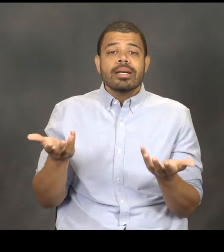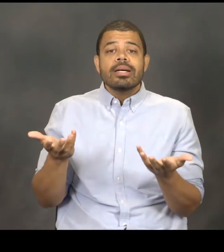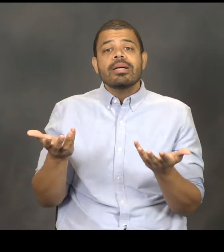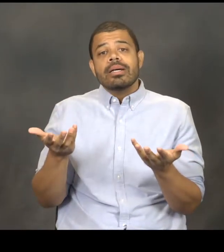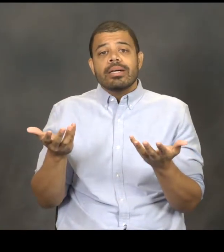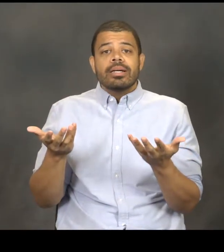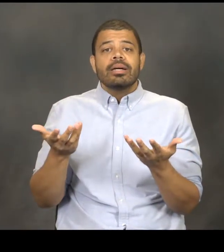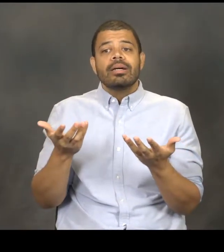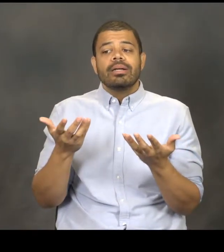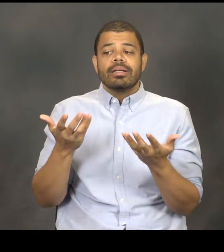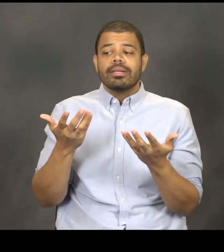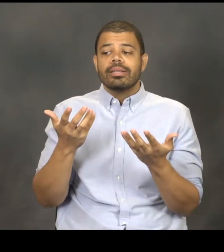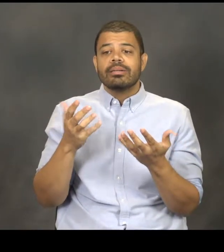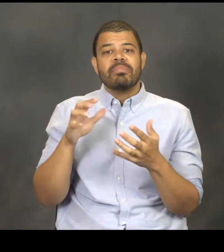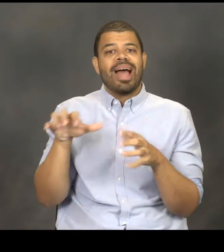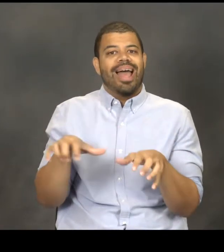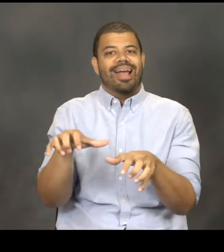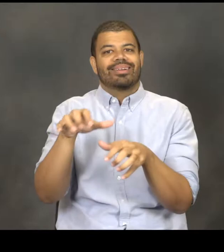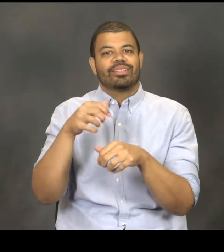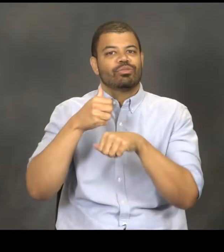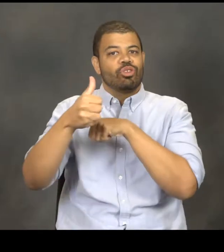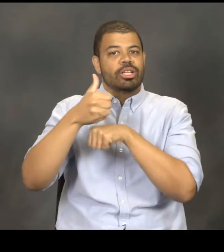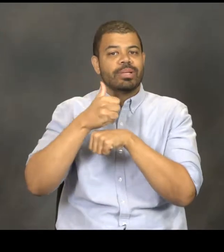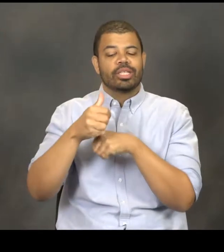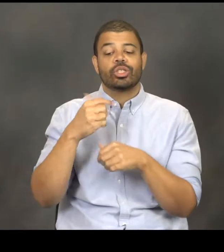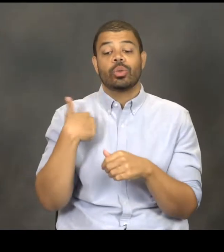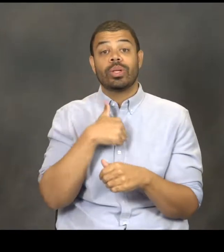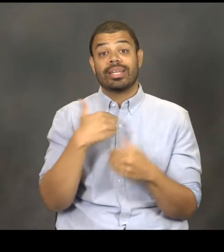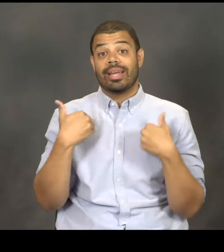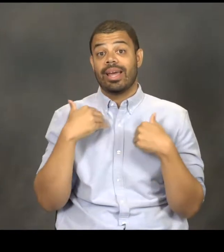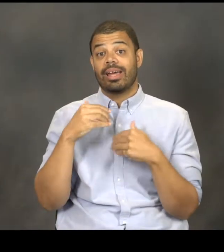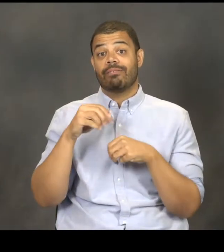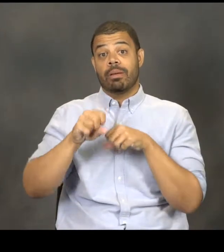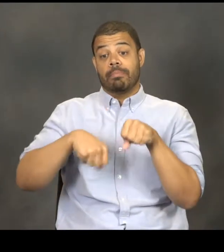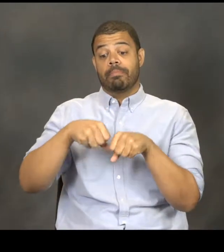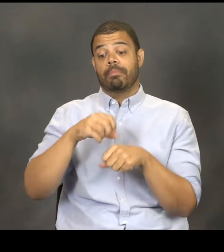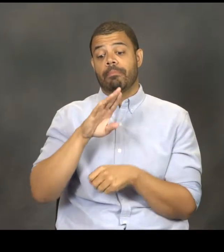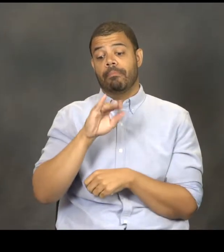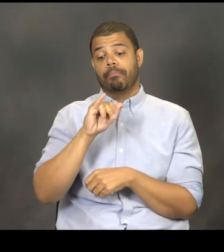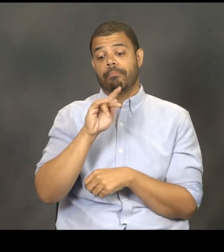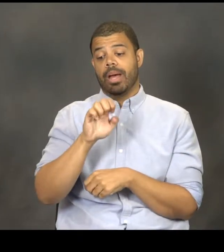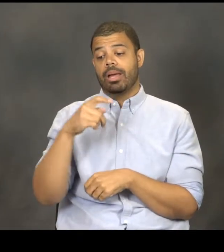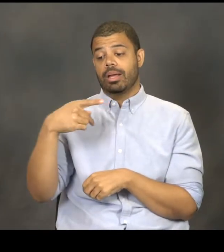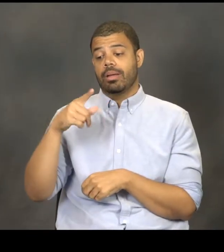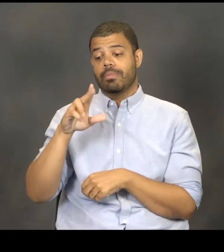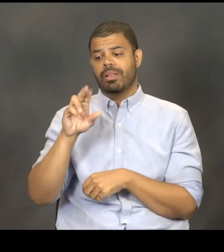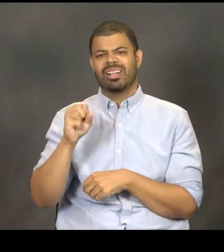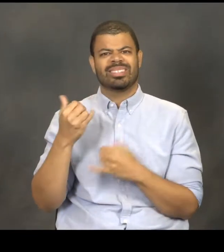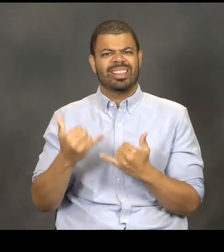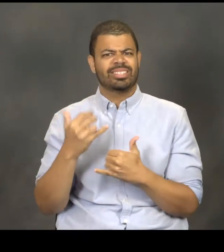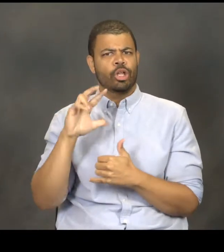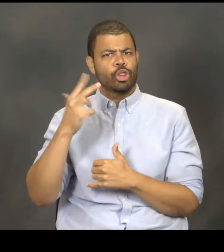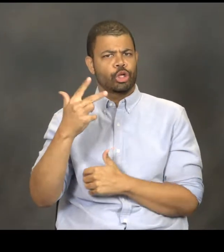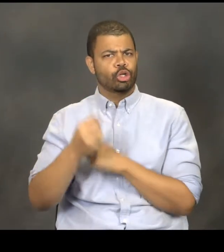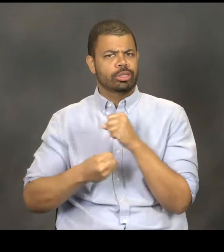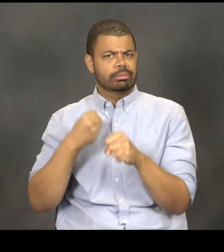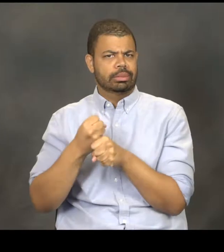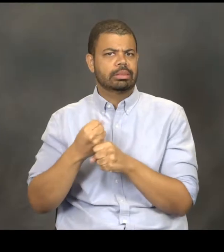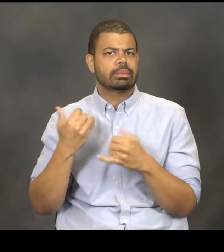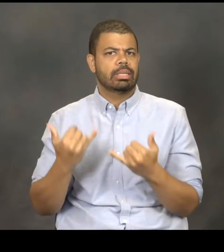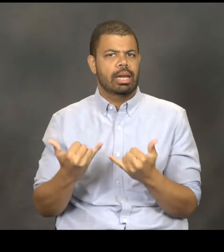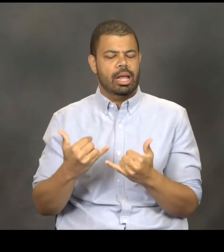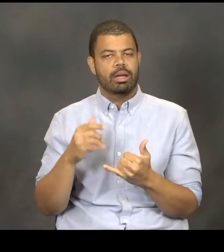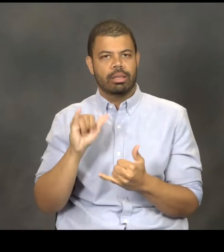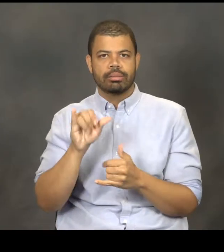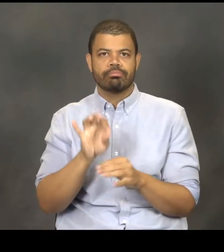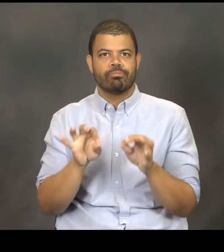lot of active transportation work. Bike Plus is a program that we have, I think we're in our third season now. It's a big deal. That